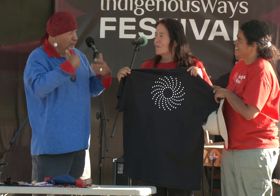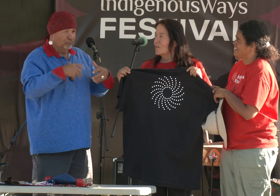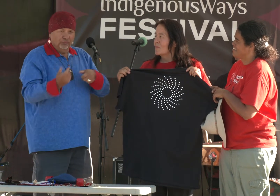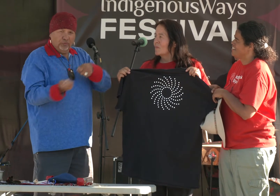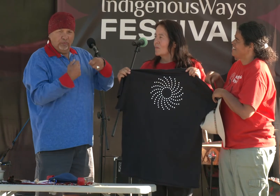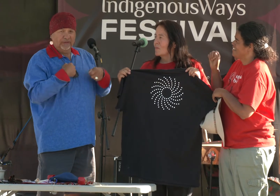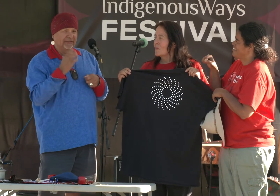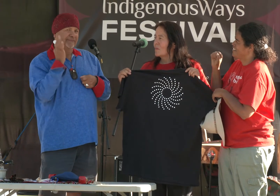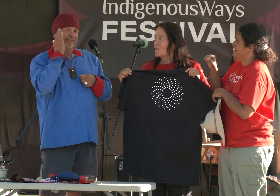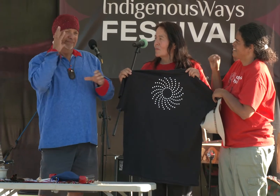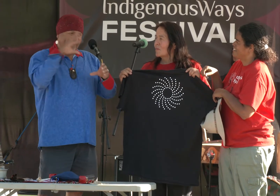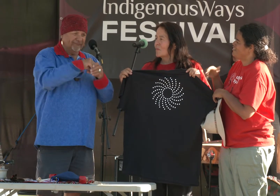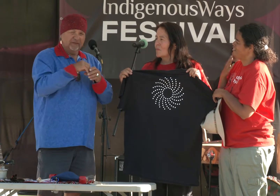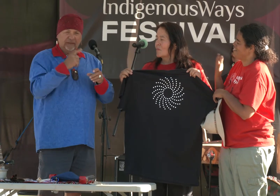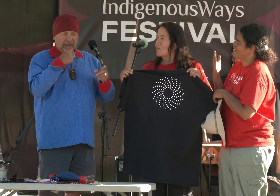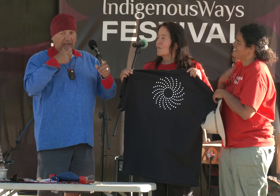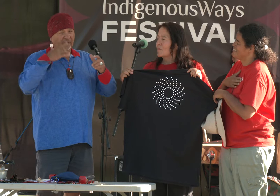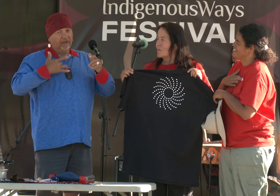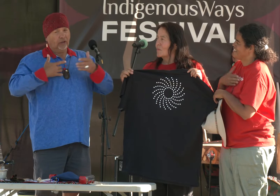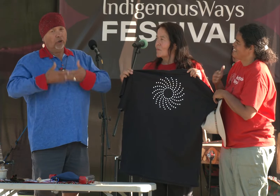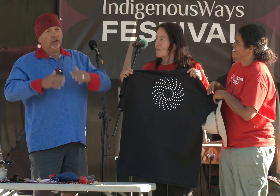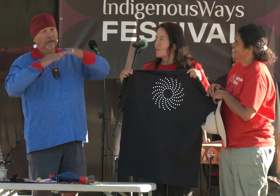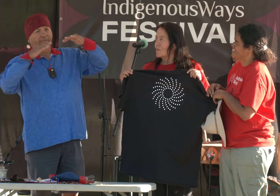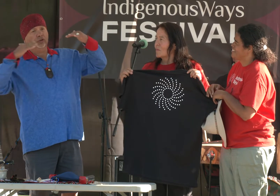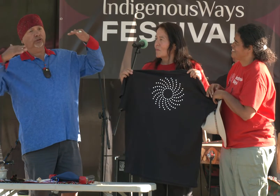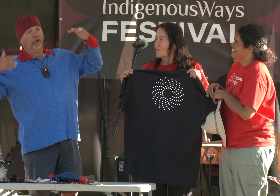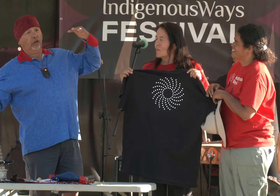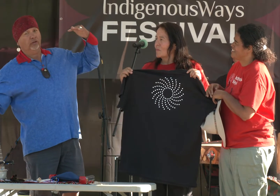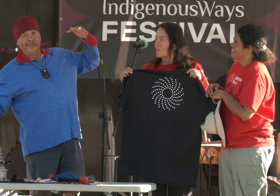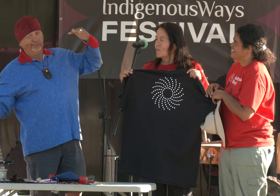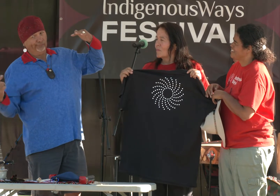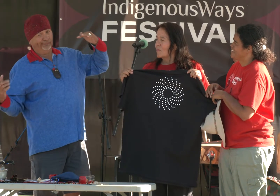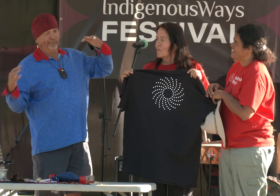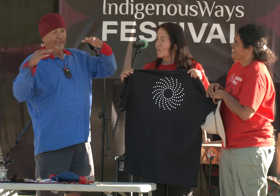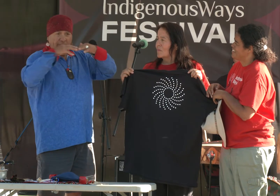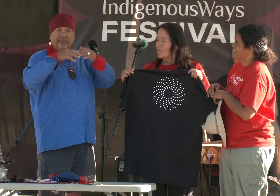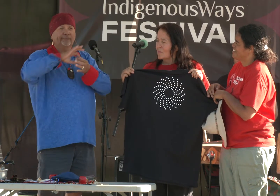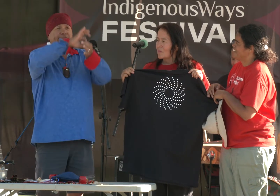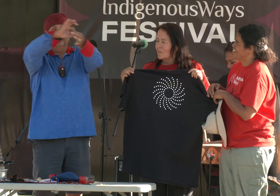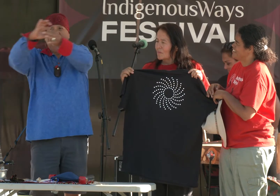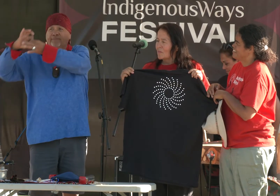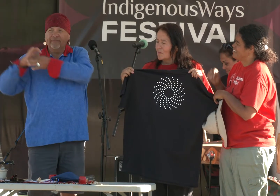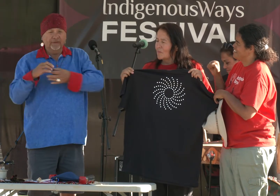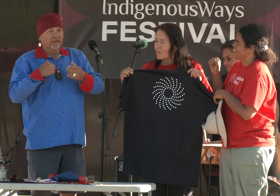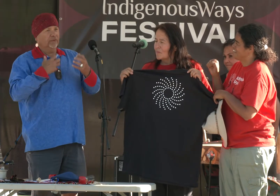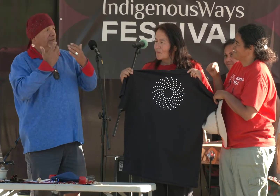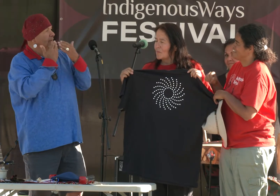for coming here and showing this indian way of bringing everyone together unifying us all thank you